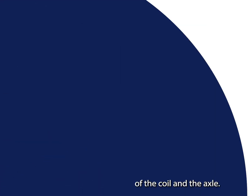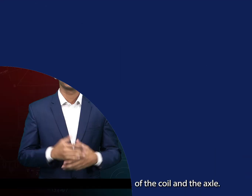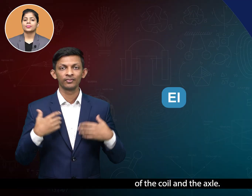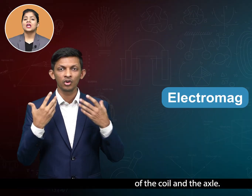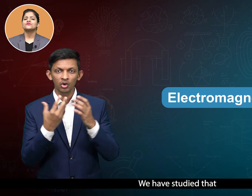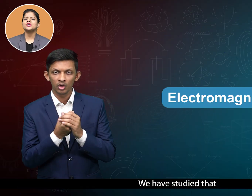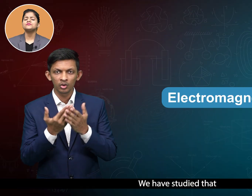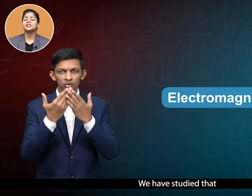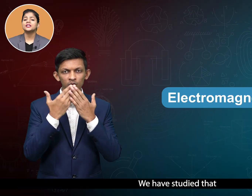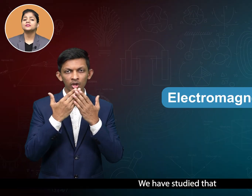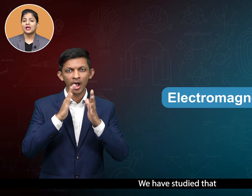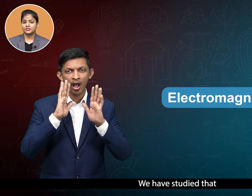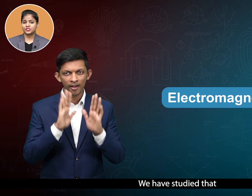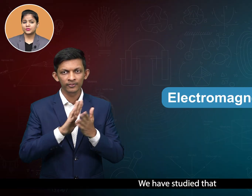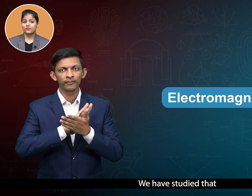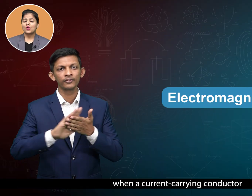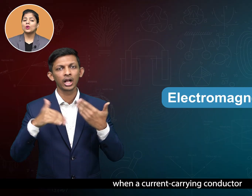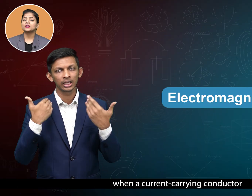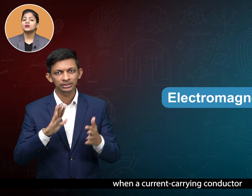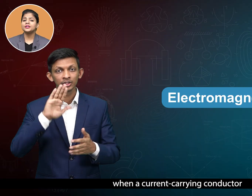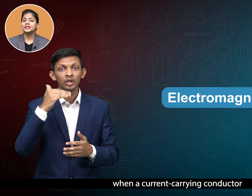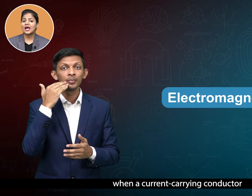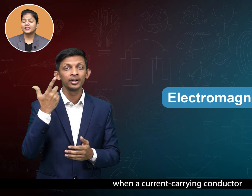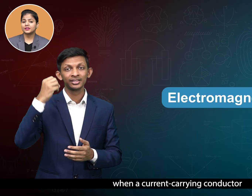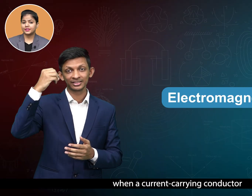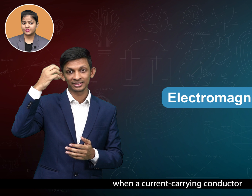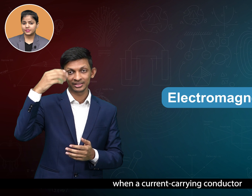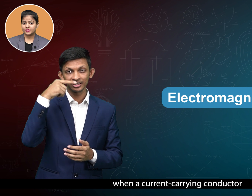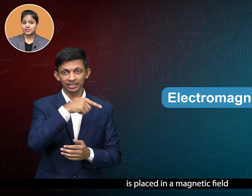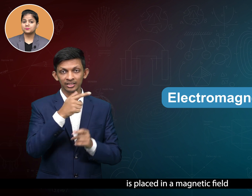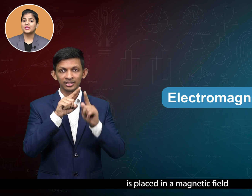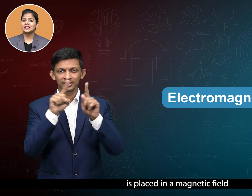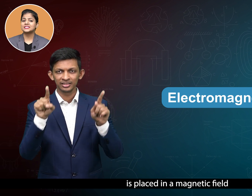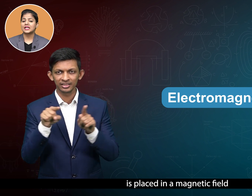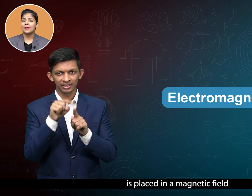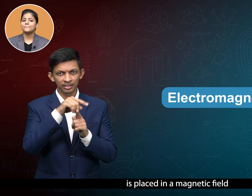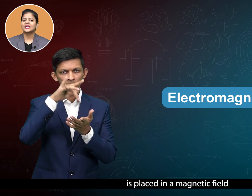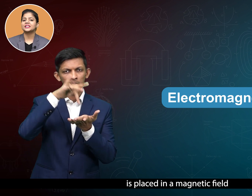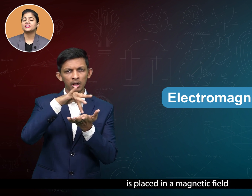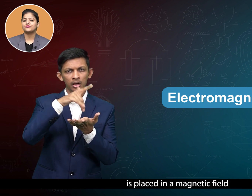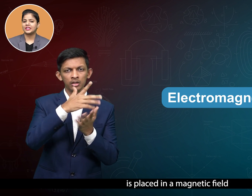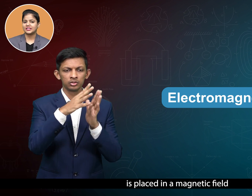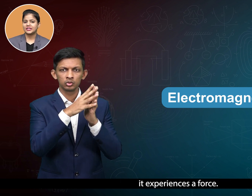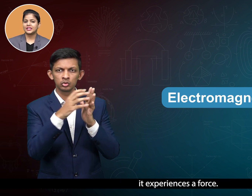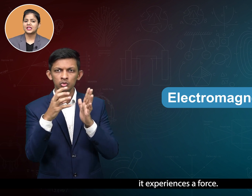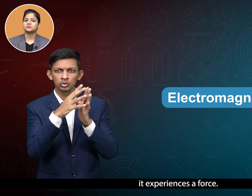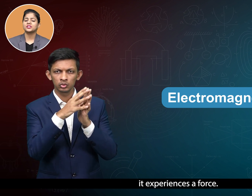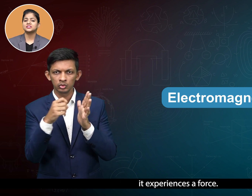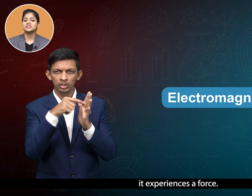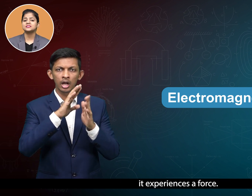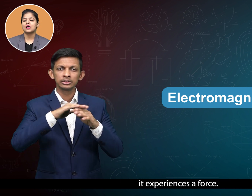axle. We have studied that when a current carrying conductor is placed in a magnetic field,